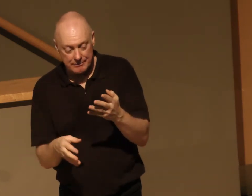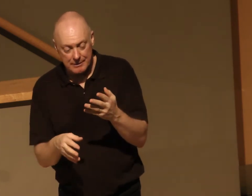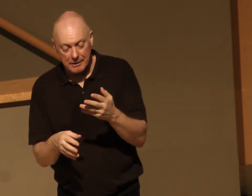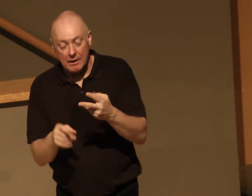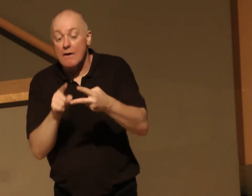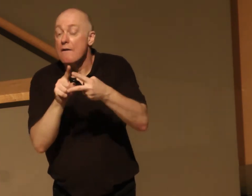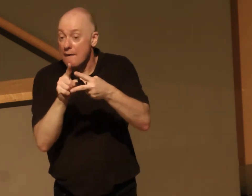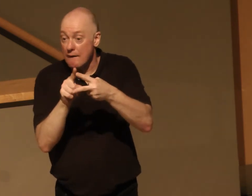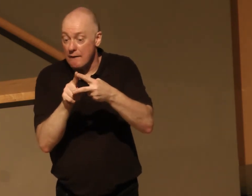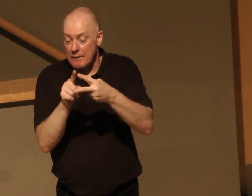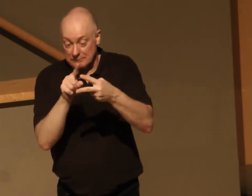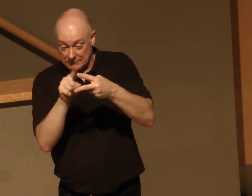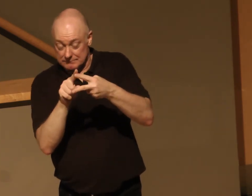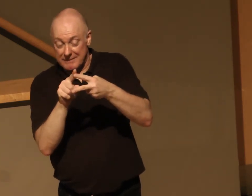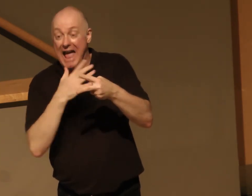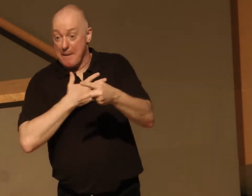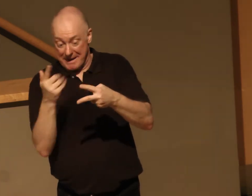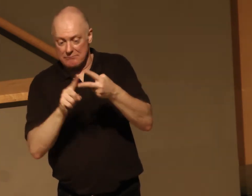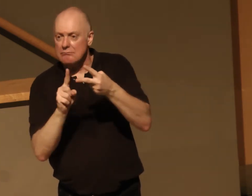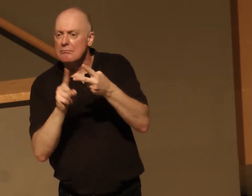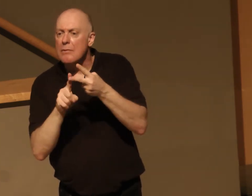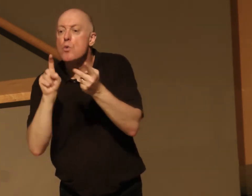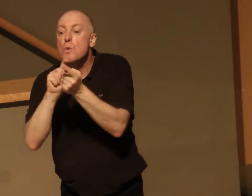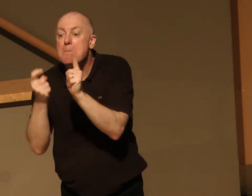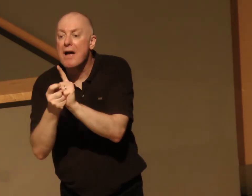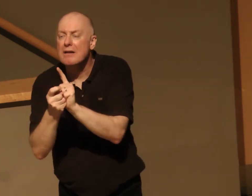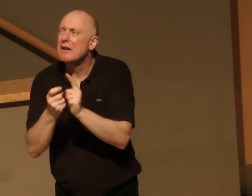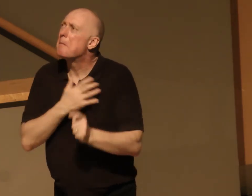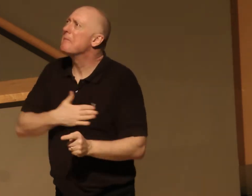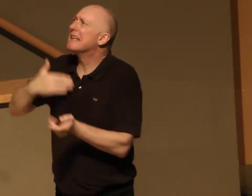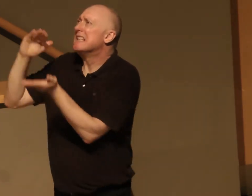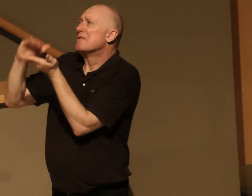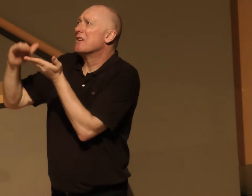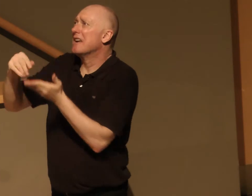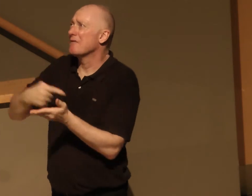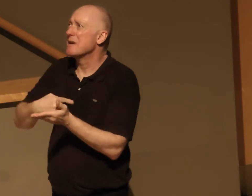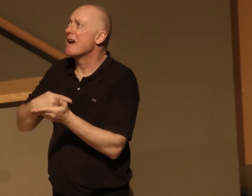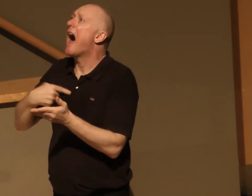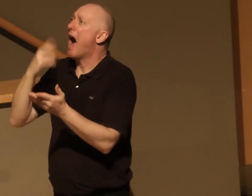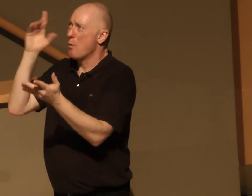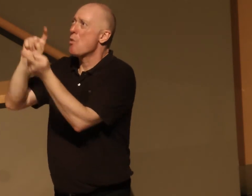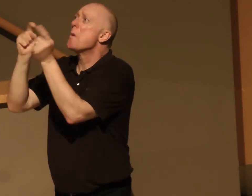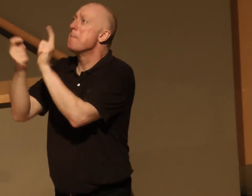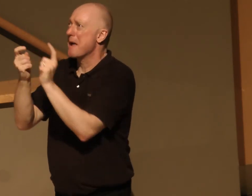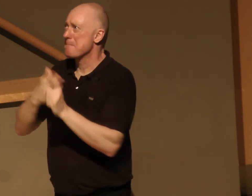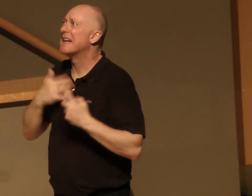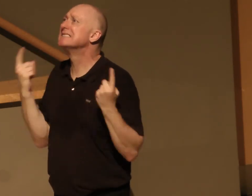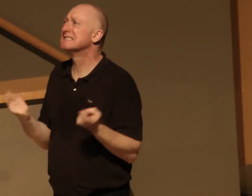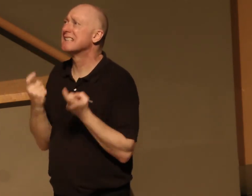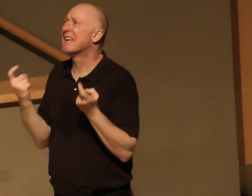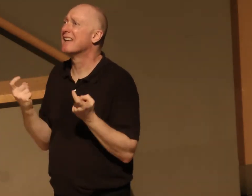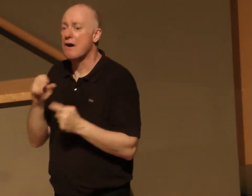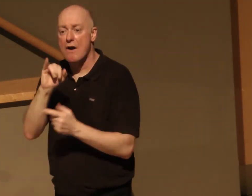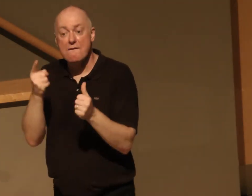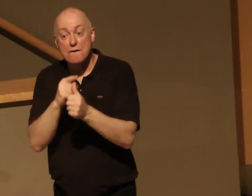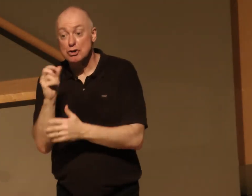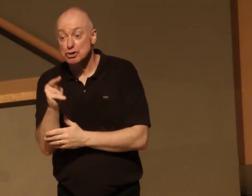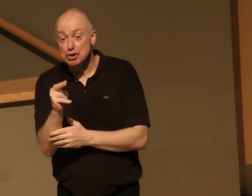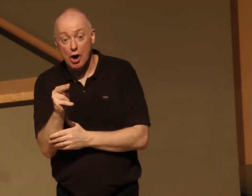repent please forgive me Jesus please forgive me I turn away from my sin 1st John 1 9 says if we confess